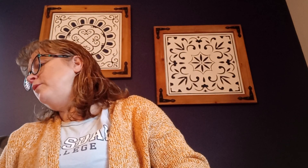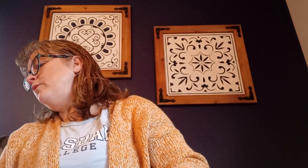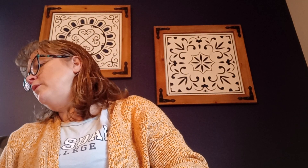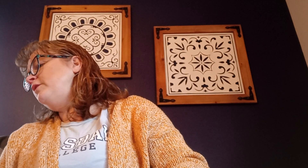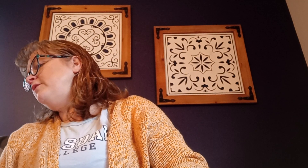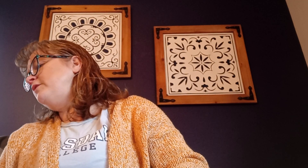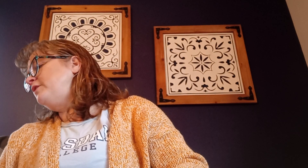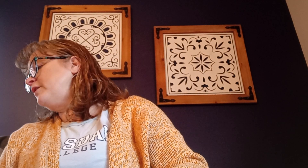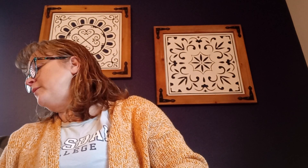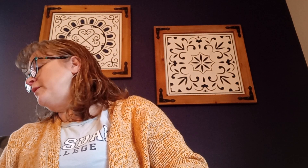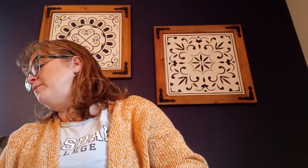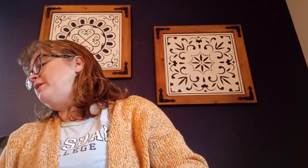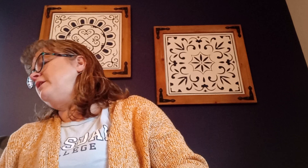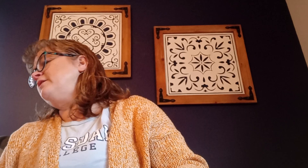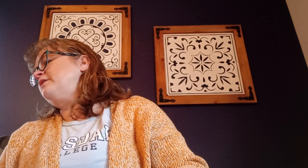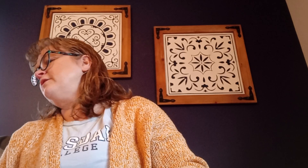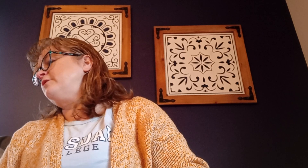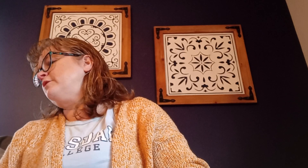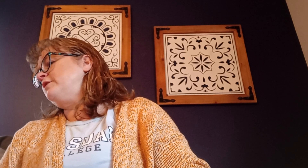Where does it talk about it being